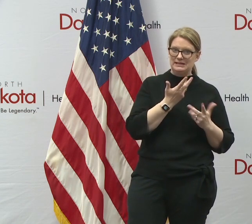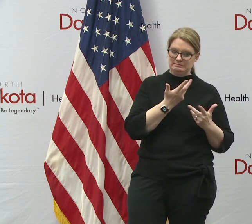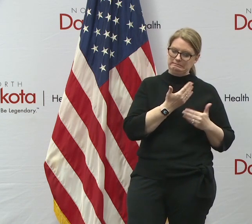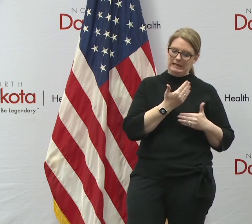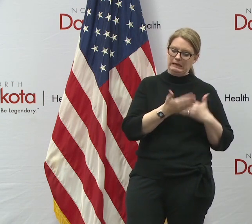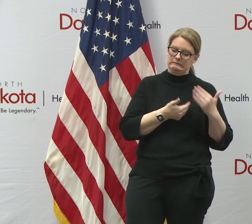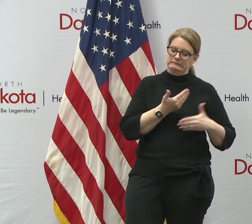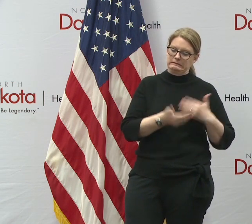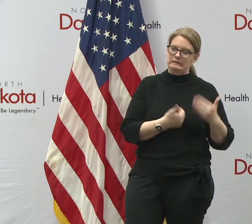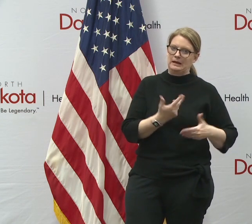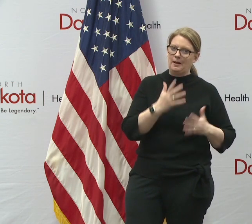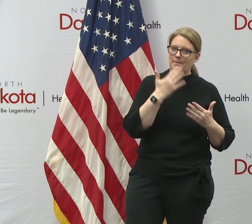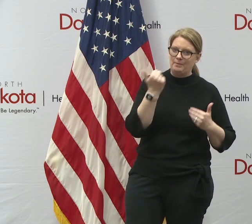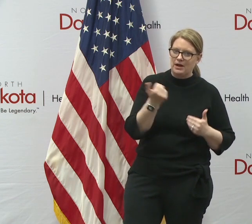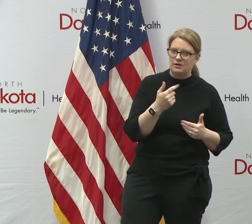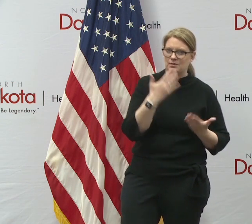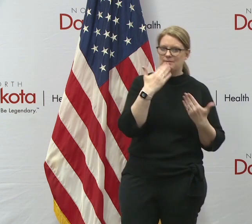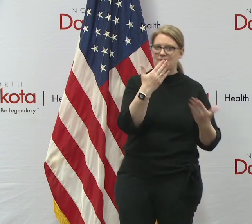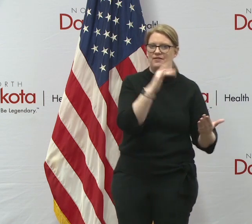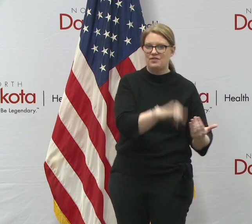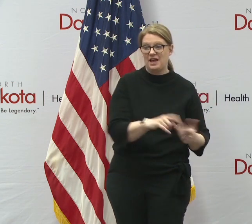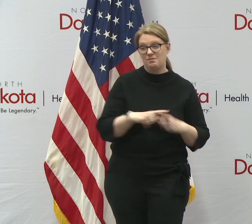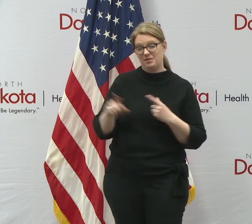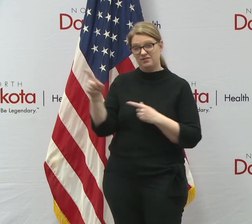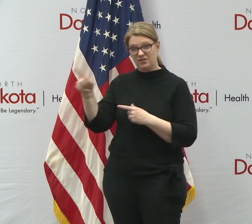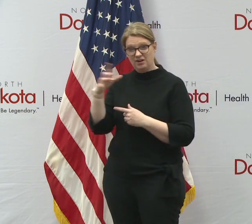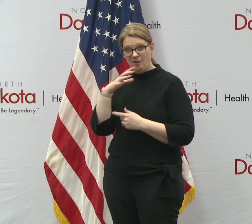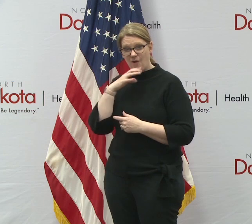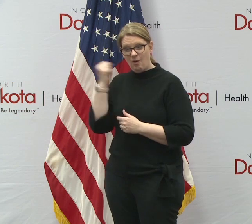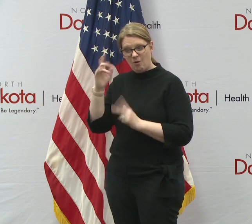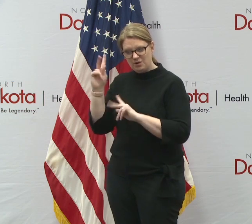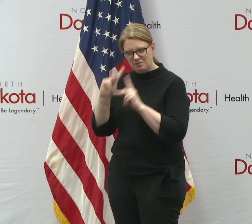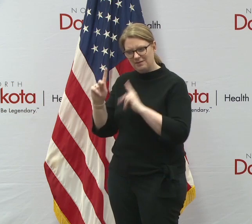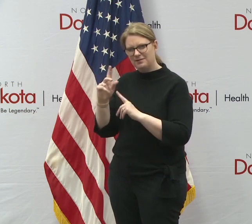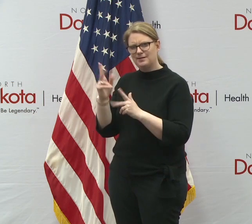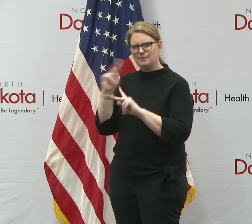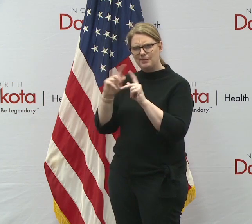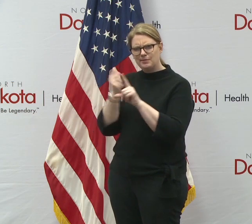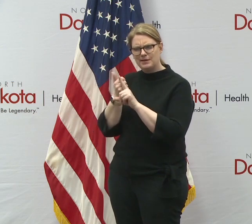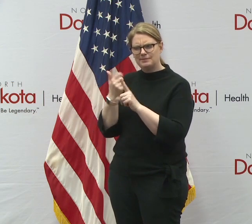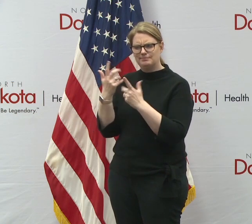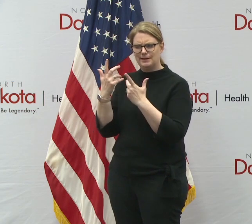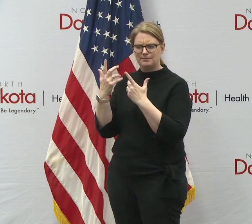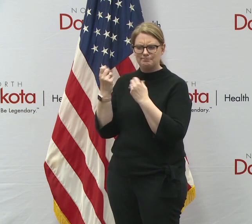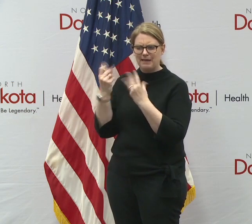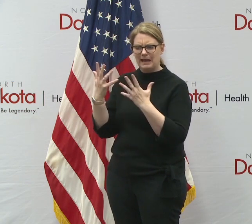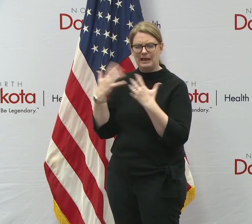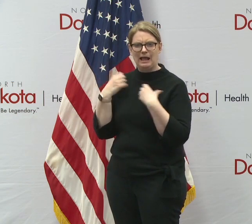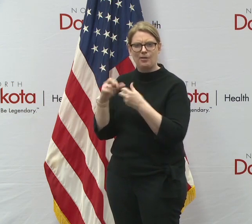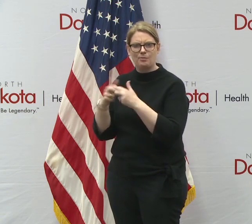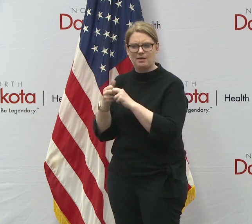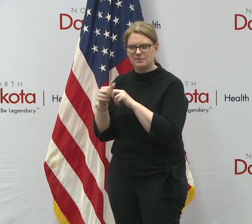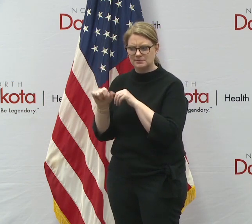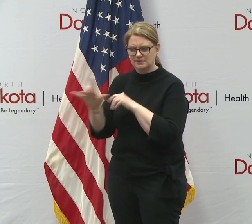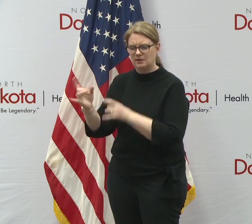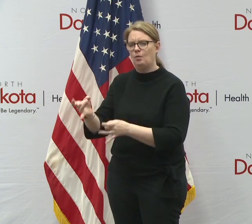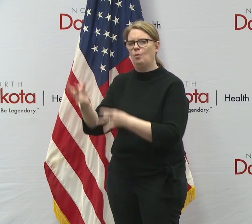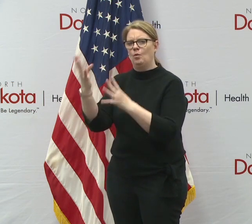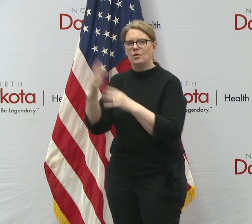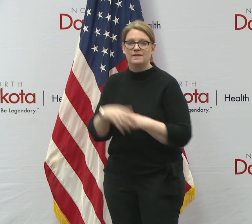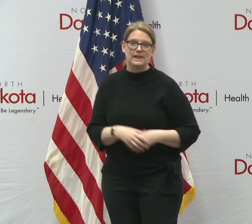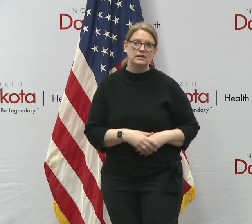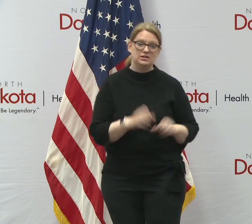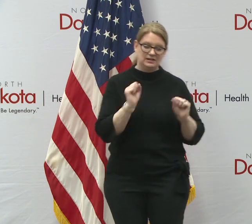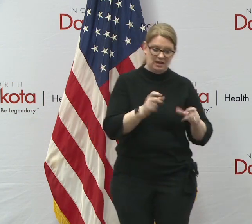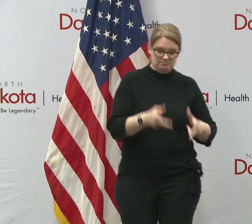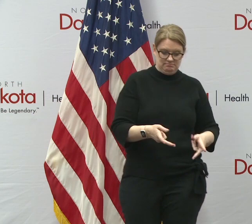can be thankful for about this. The full nature and character of the virus not understood, but it's clear from the worldwide data that you can get it when you're younger, but